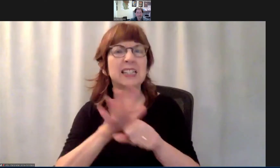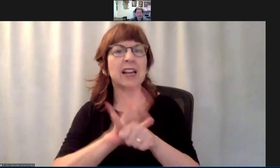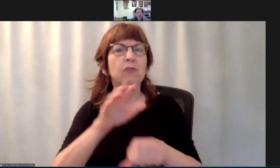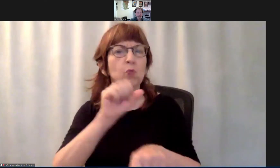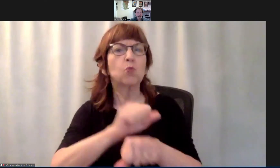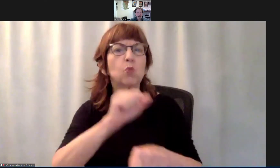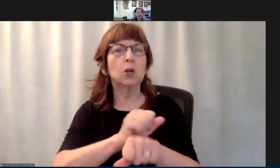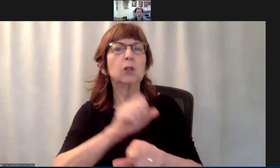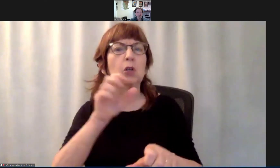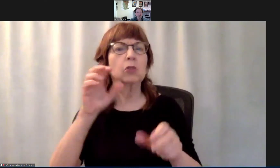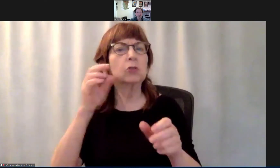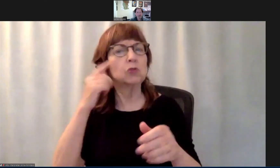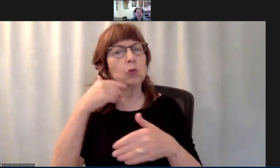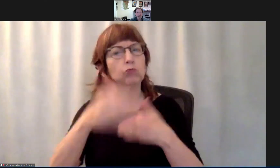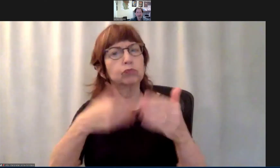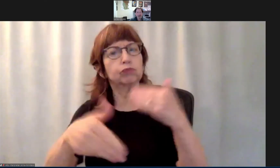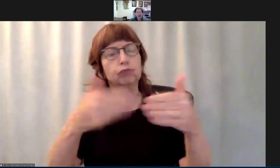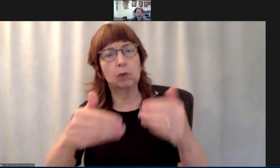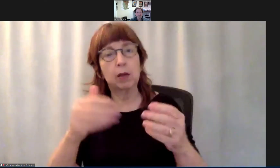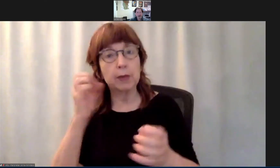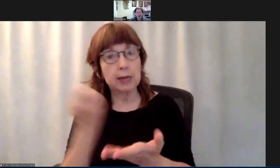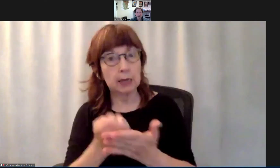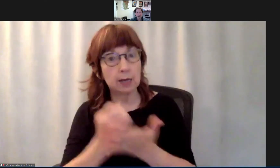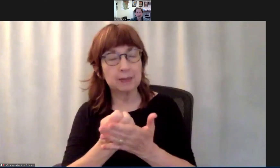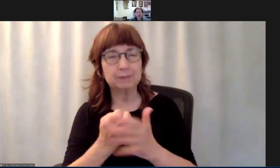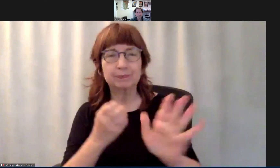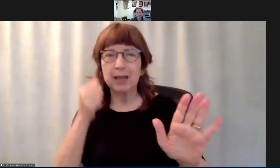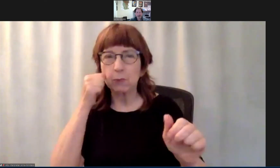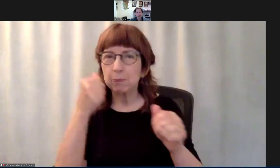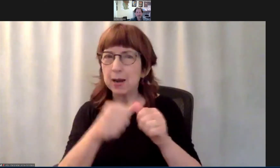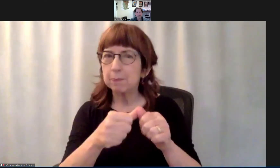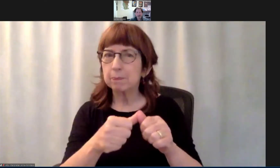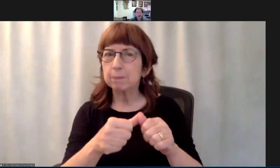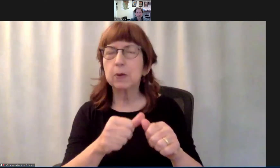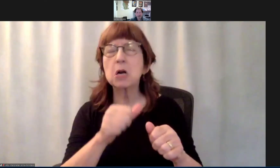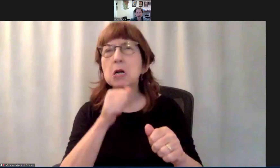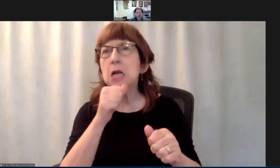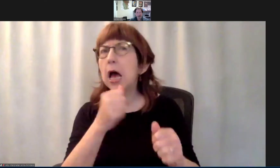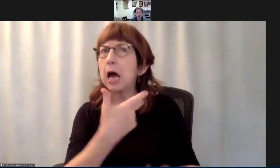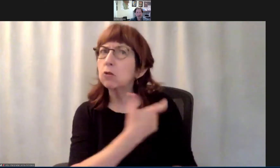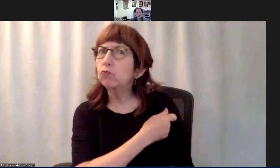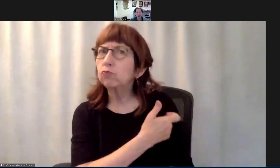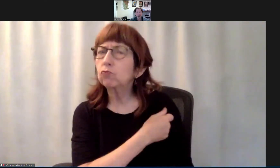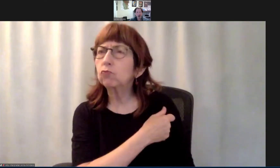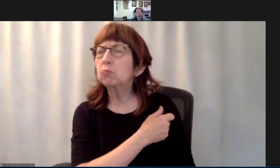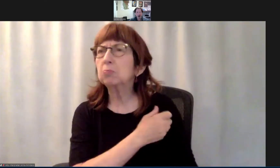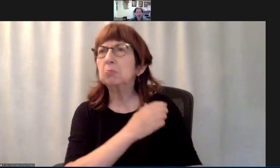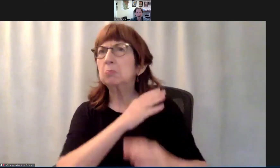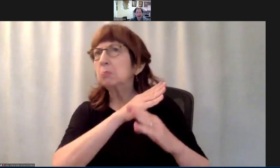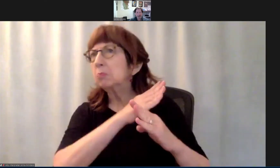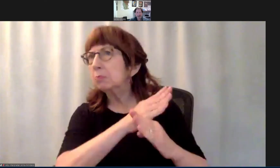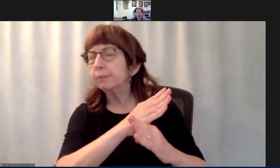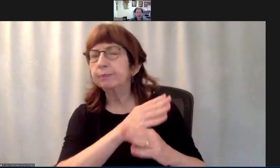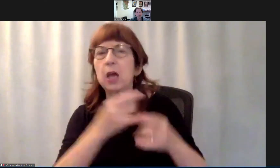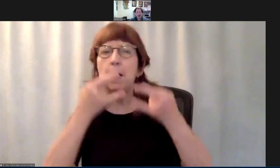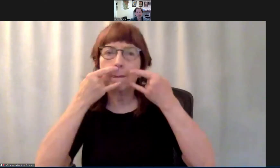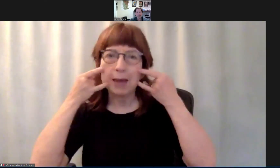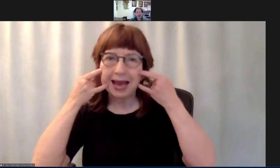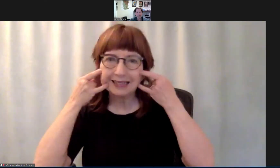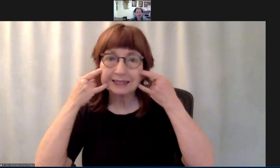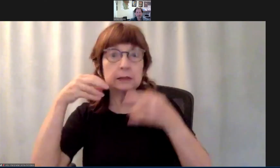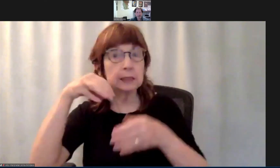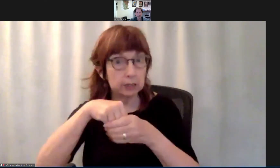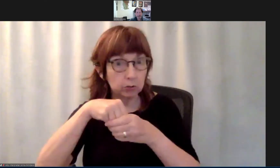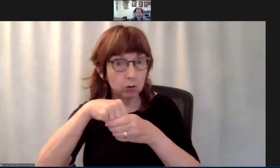economy. Remember again the non-pharmacologic interventions for this respiratory illness. Wear masks